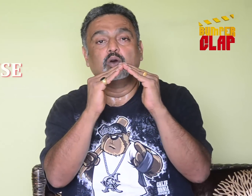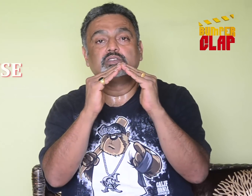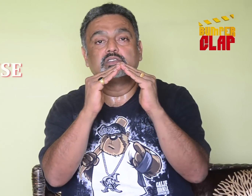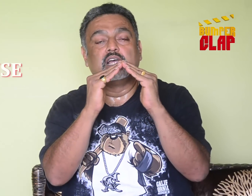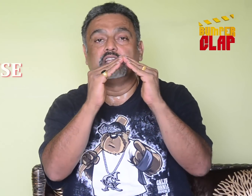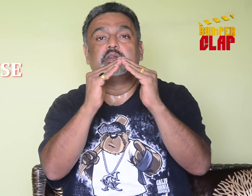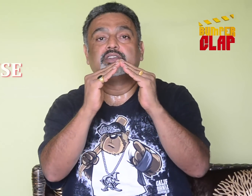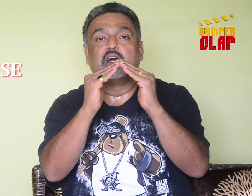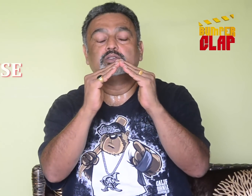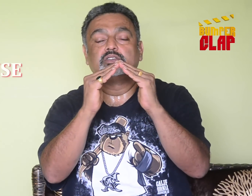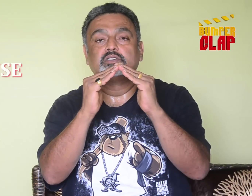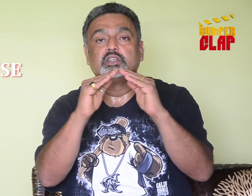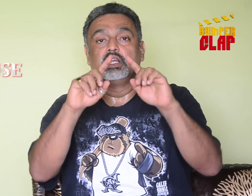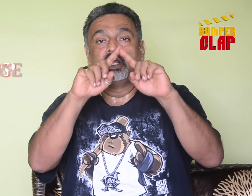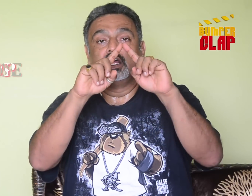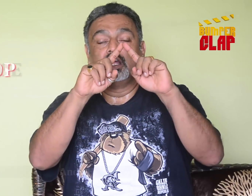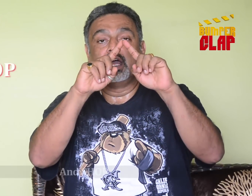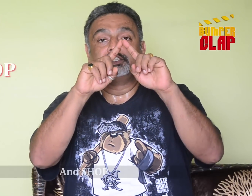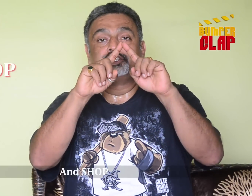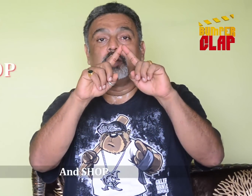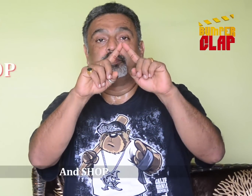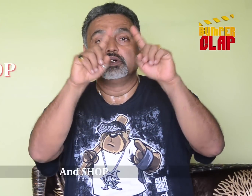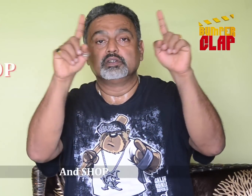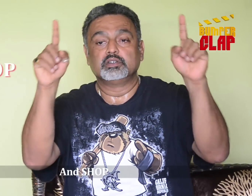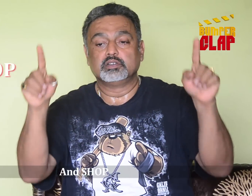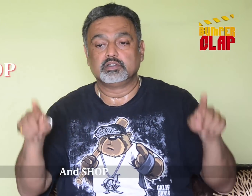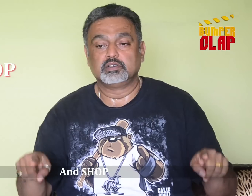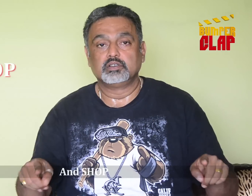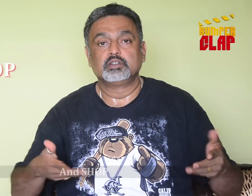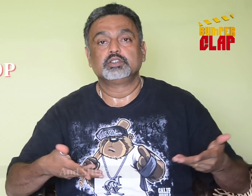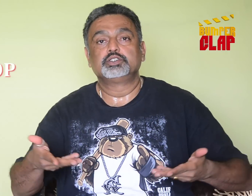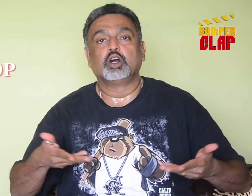house, as anybody's house. And shop, shop.